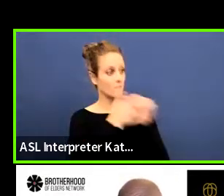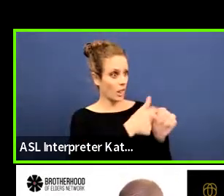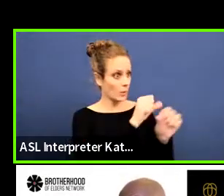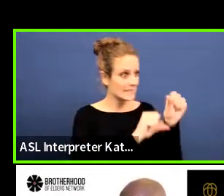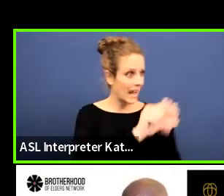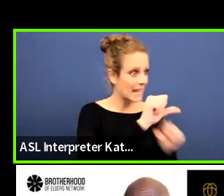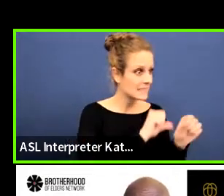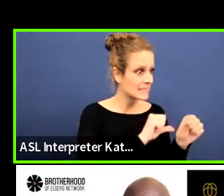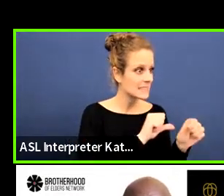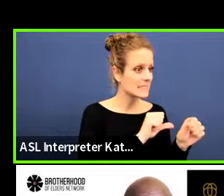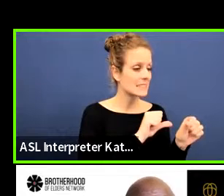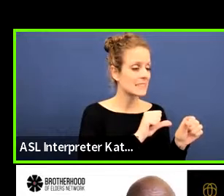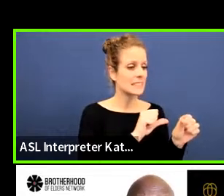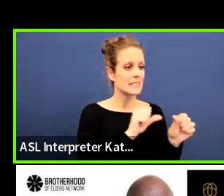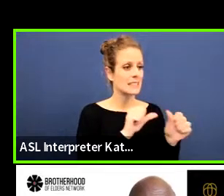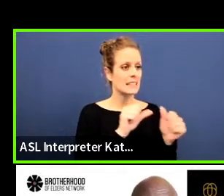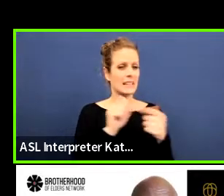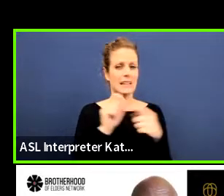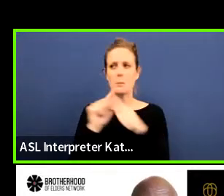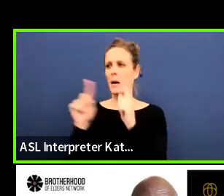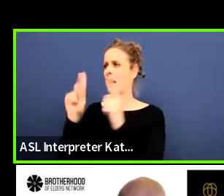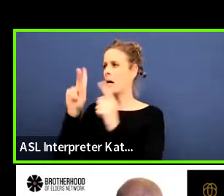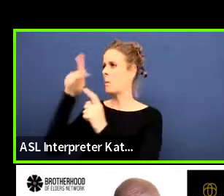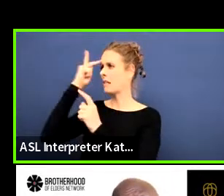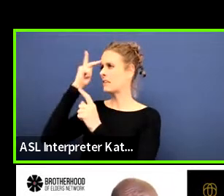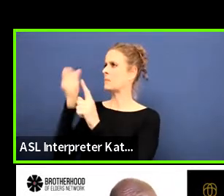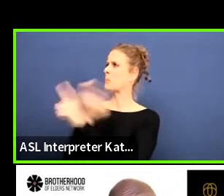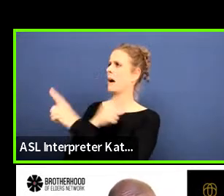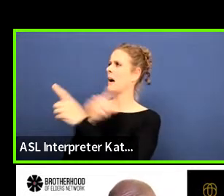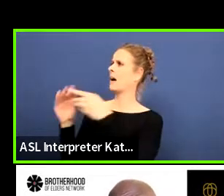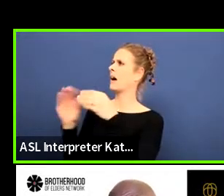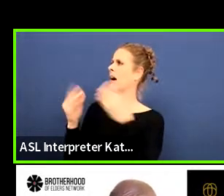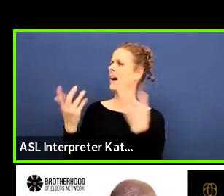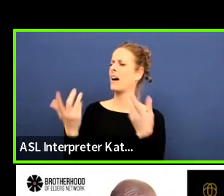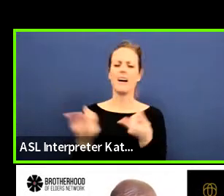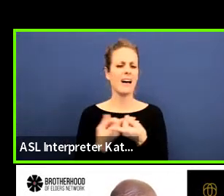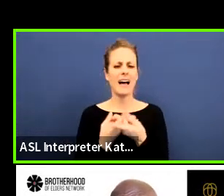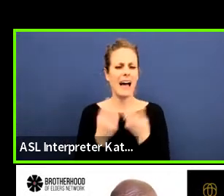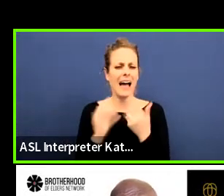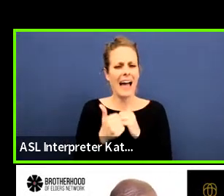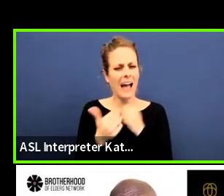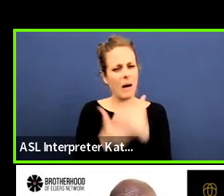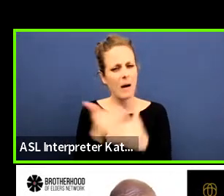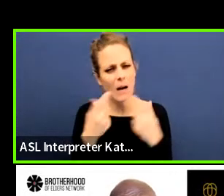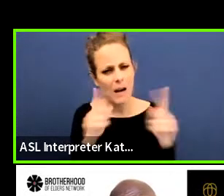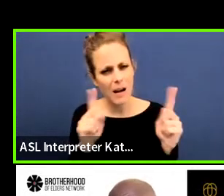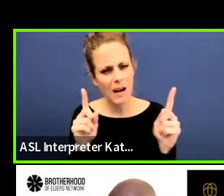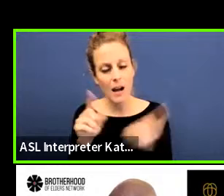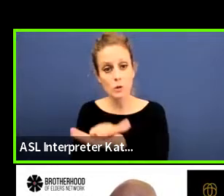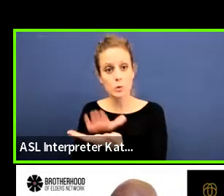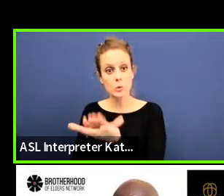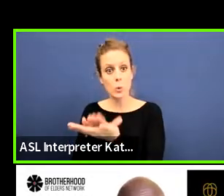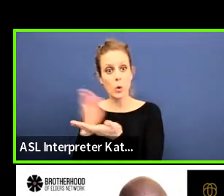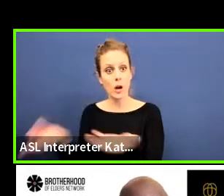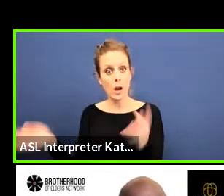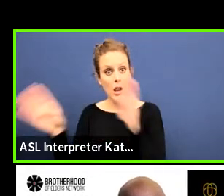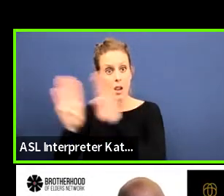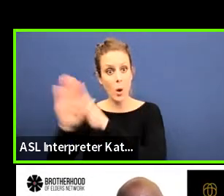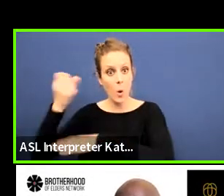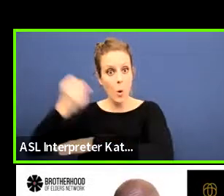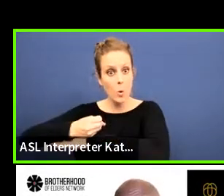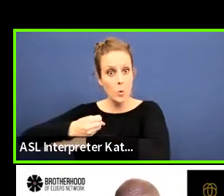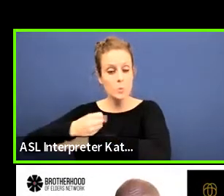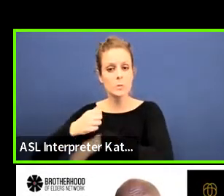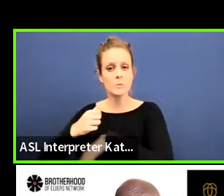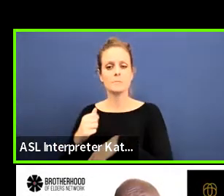is difficult. And then putting it in the context of what could be school closures, decision that's being made in real